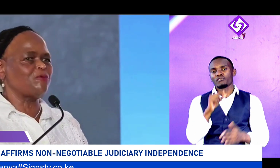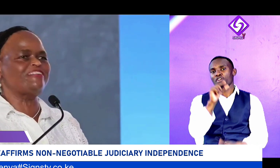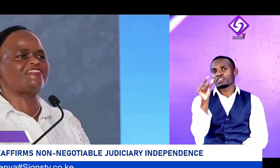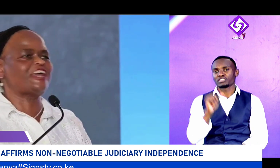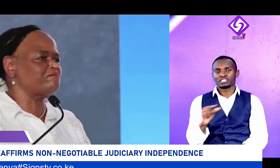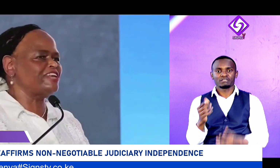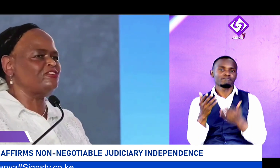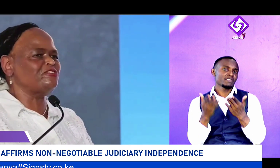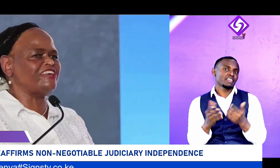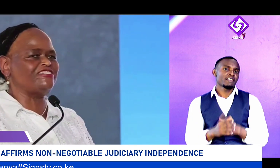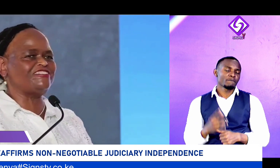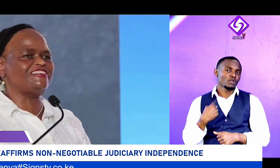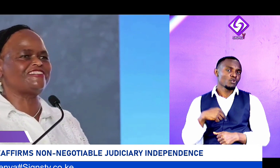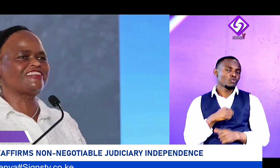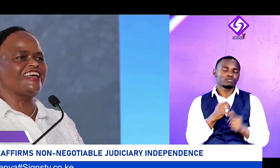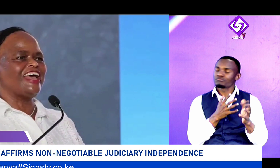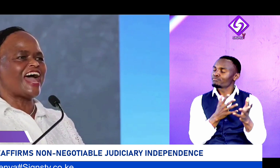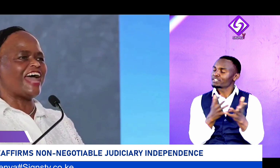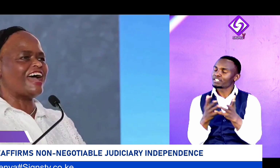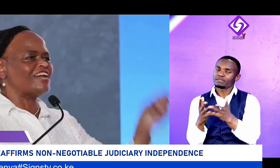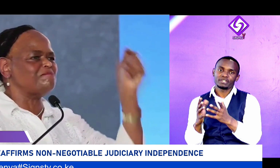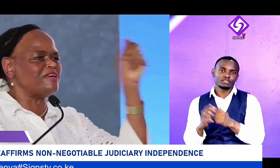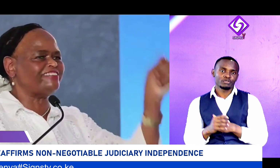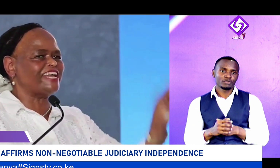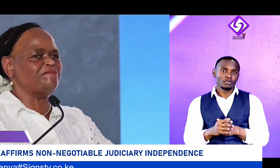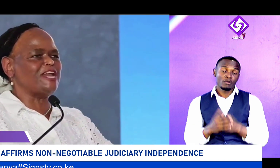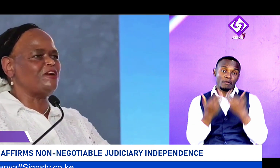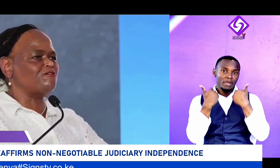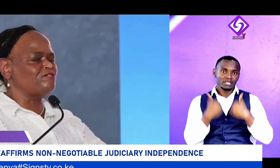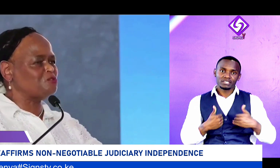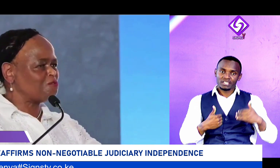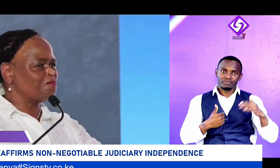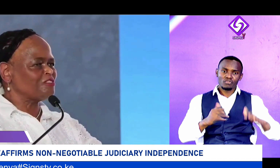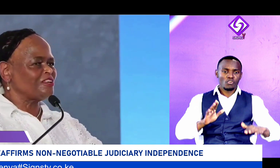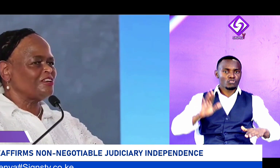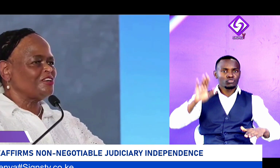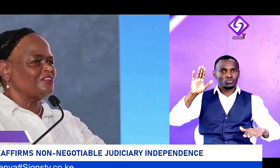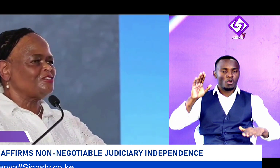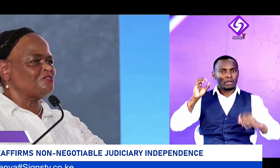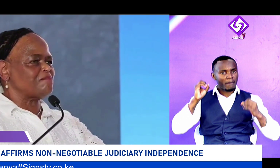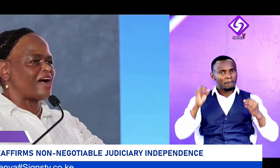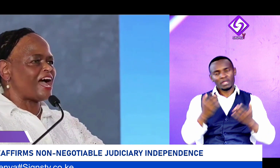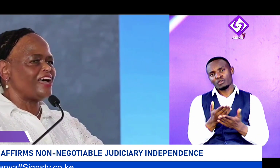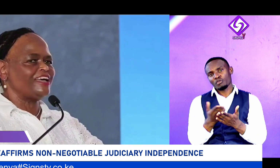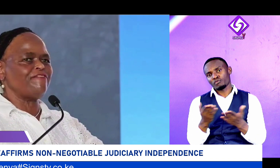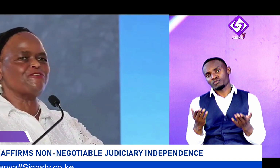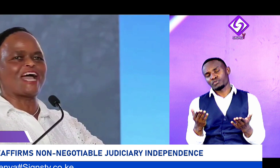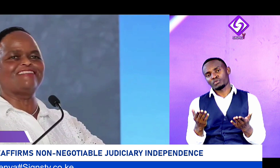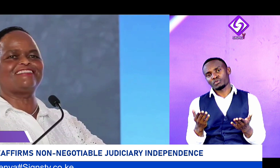We celebrate you, Gen Zs. I have admitted many of you to the bar. If you can